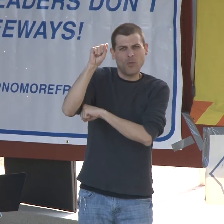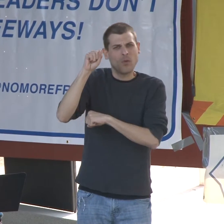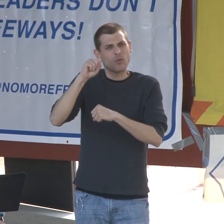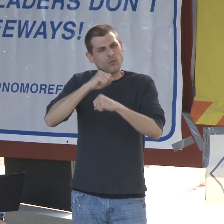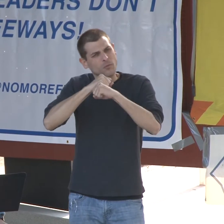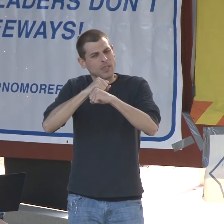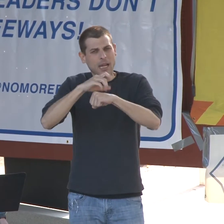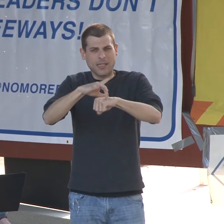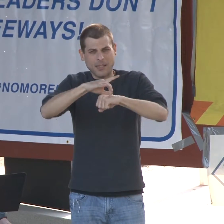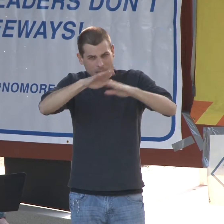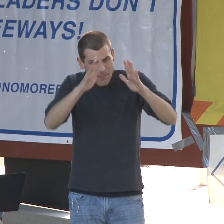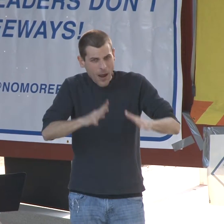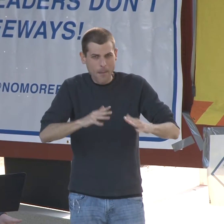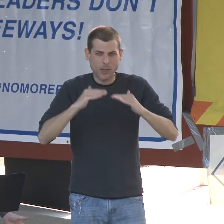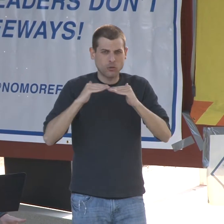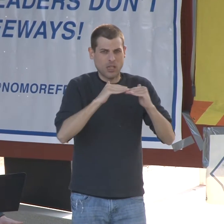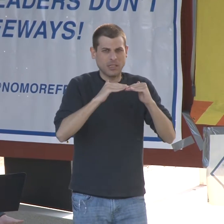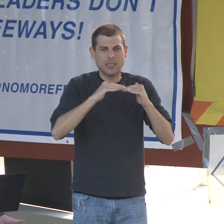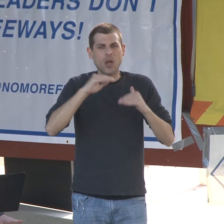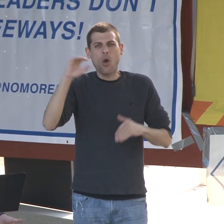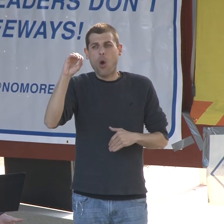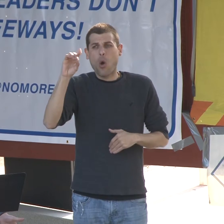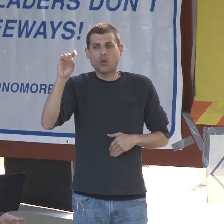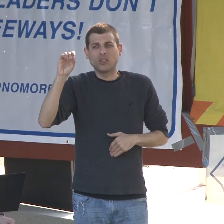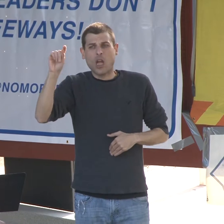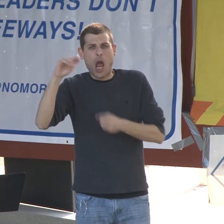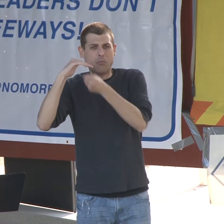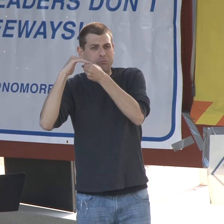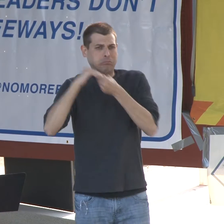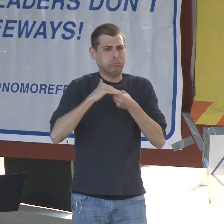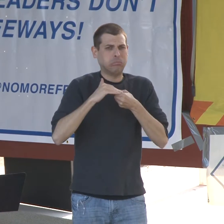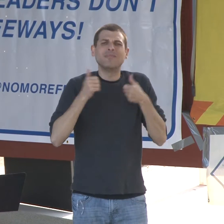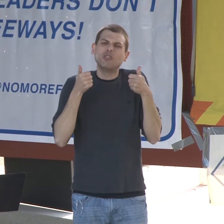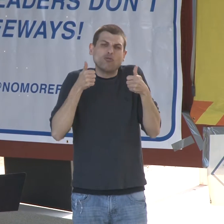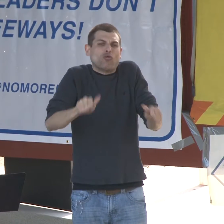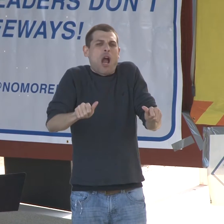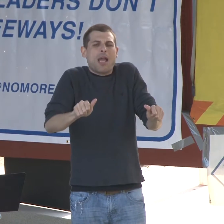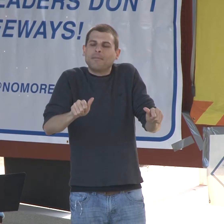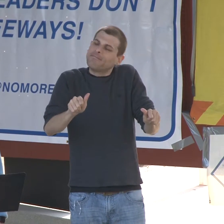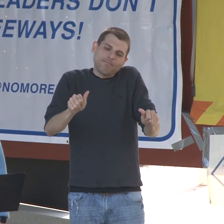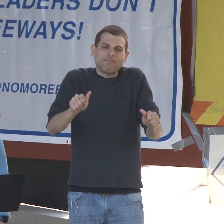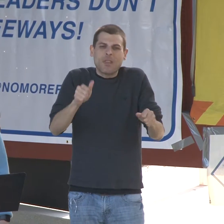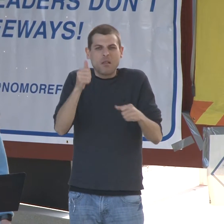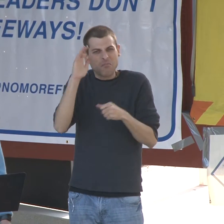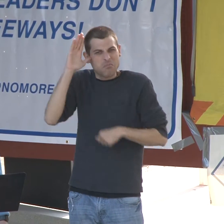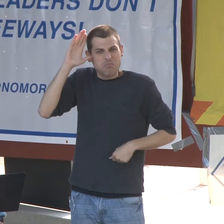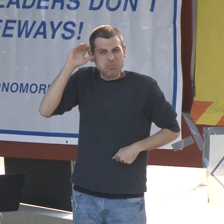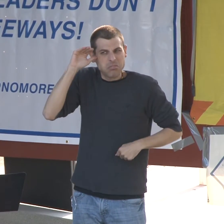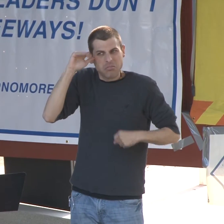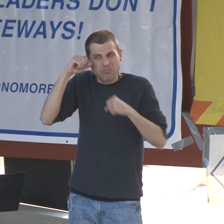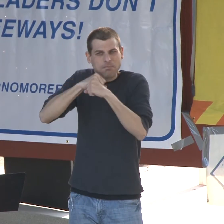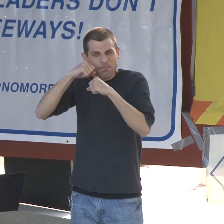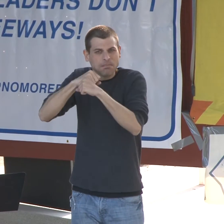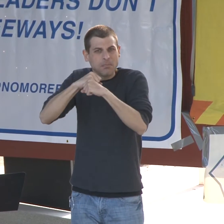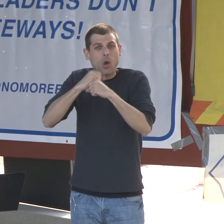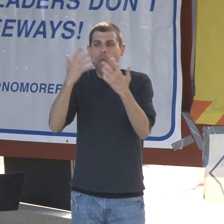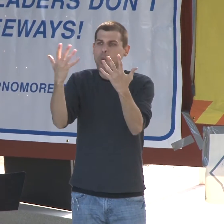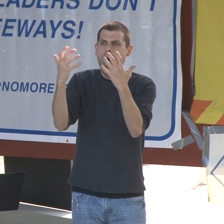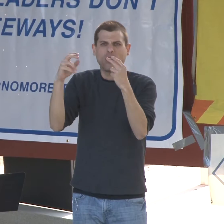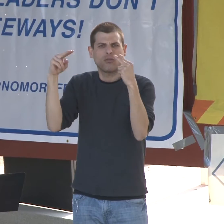despite ODOT's attempts to steamroll any opposition at all to their freeway expansion, no matter what the community has